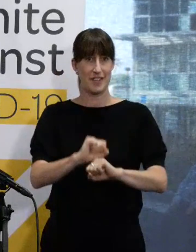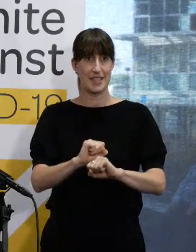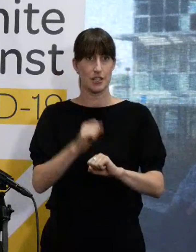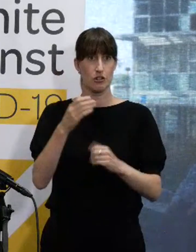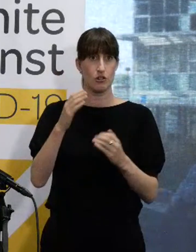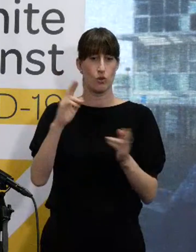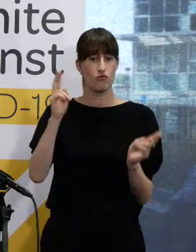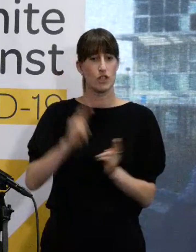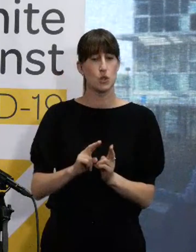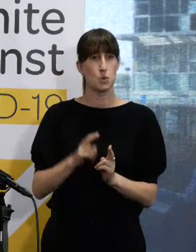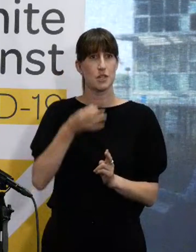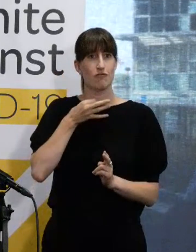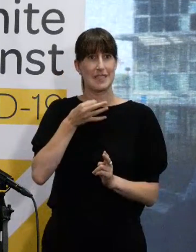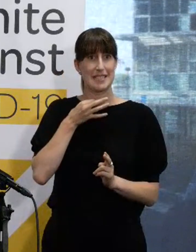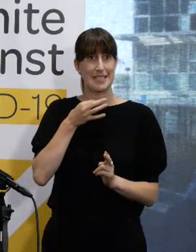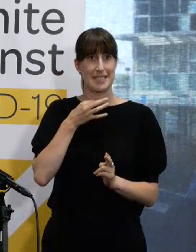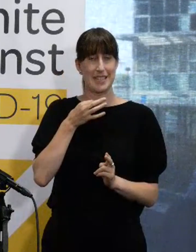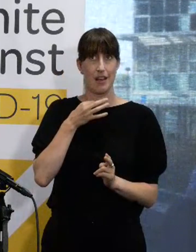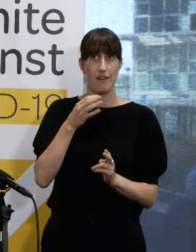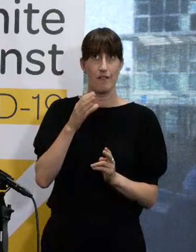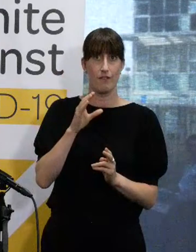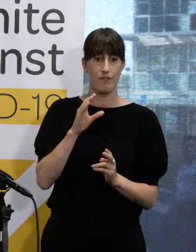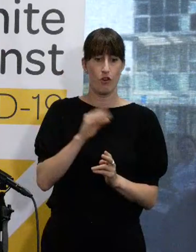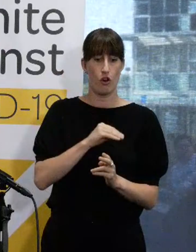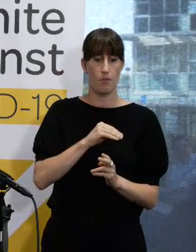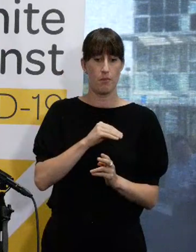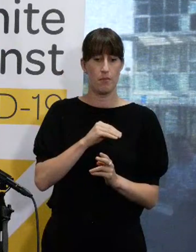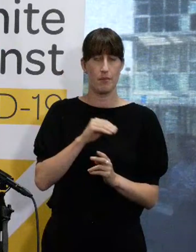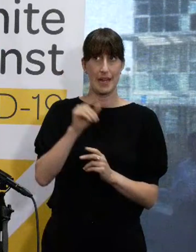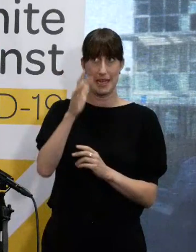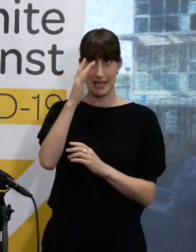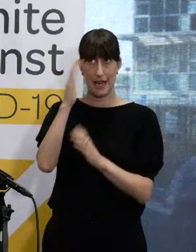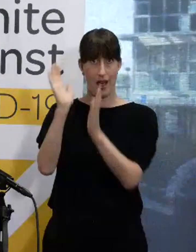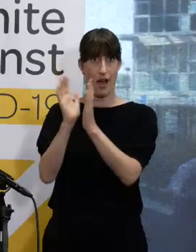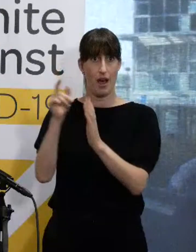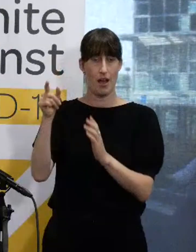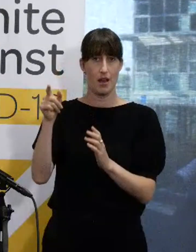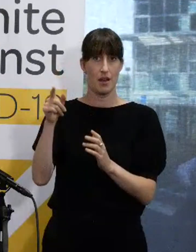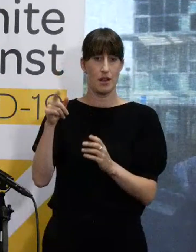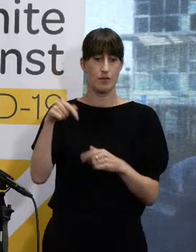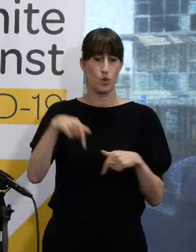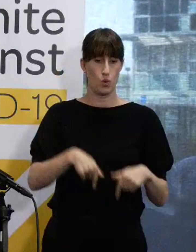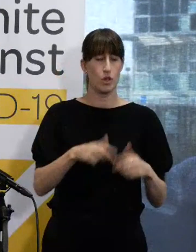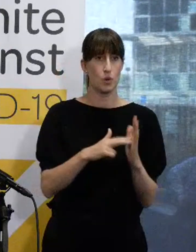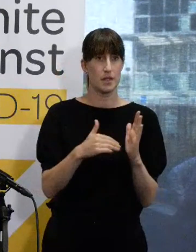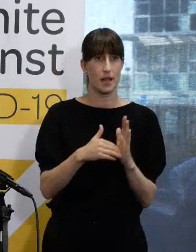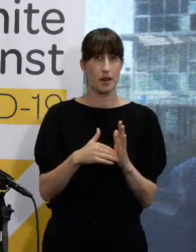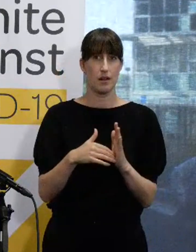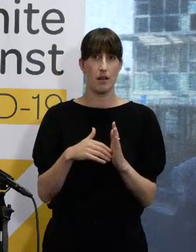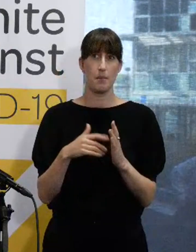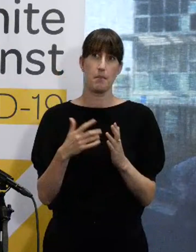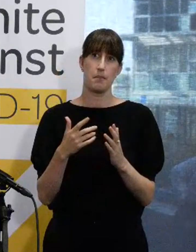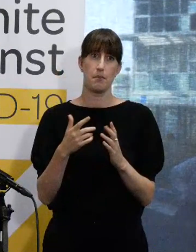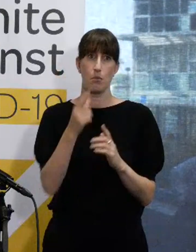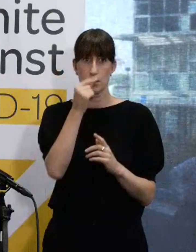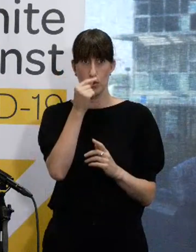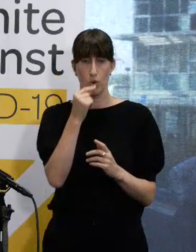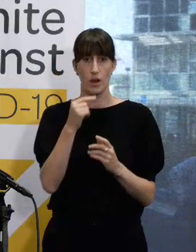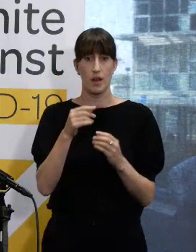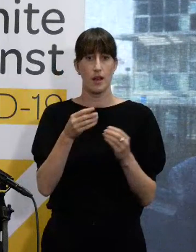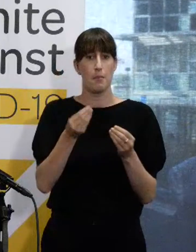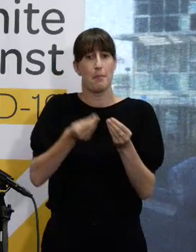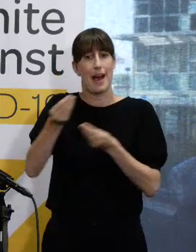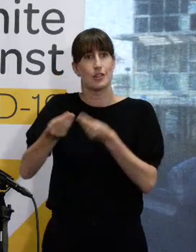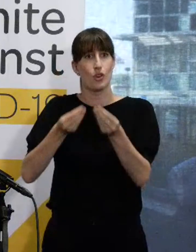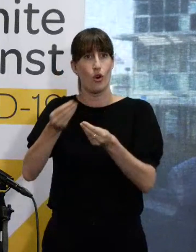of infection and transmission in flight, or any transmission and increased risk